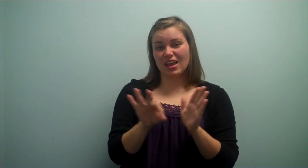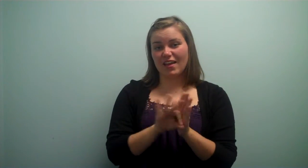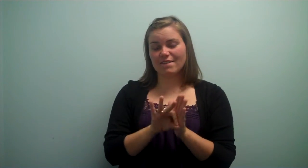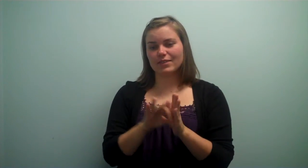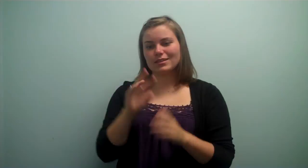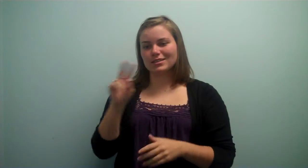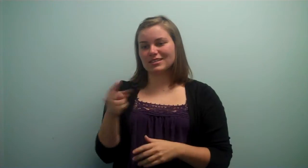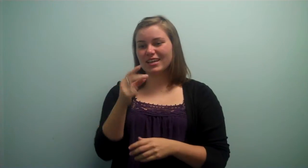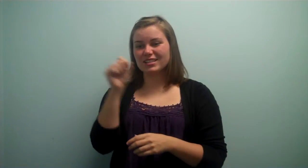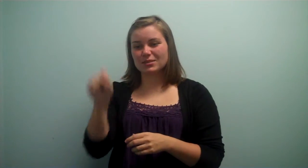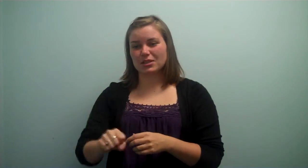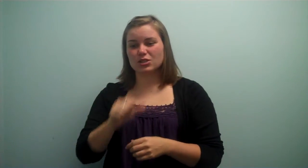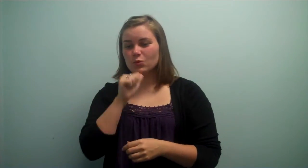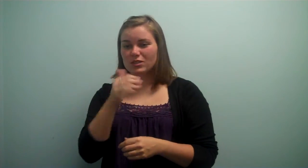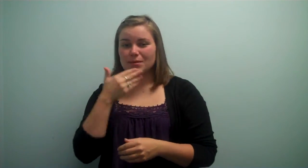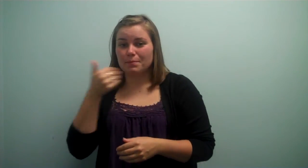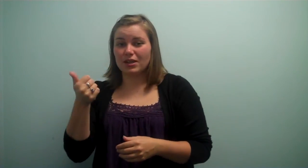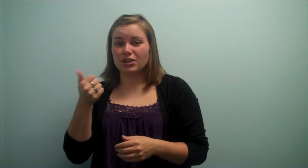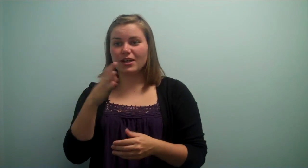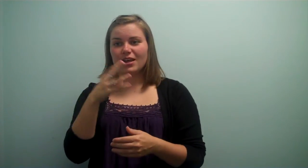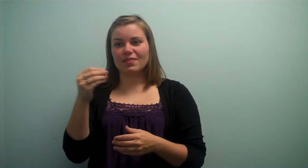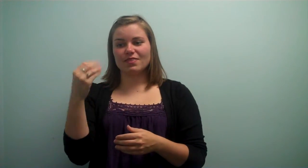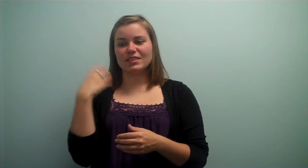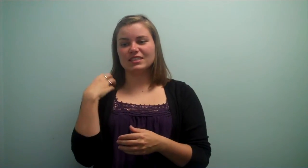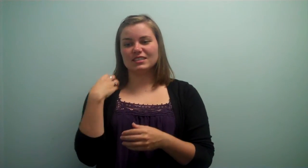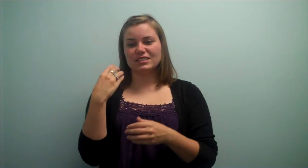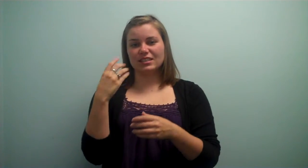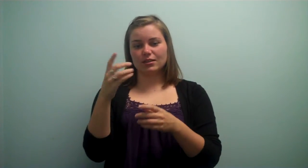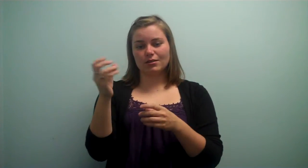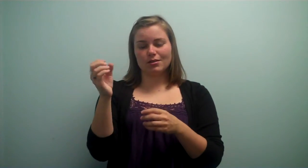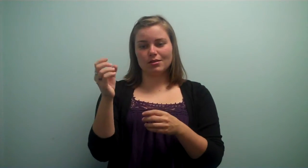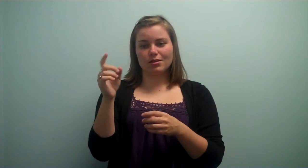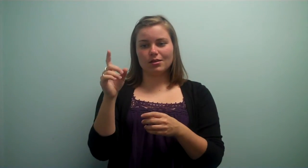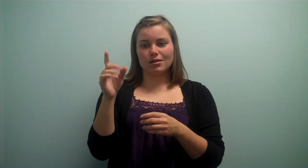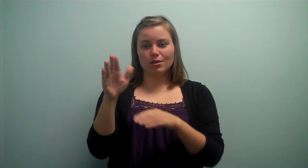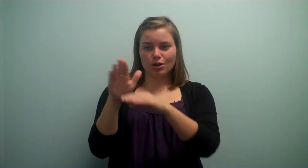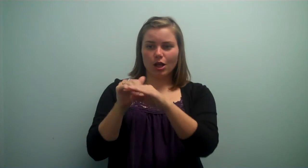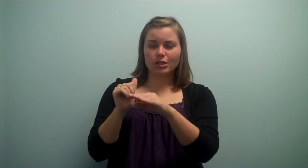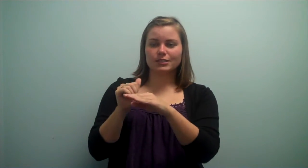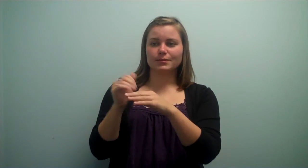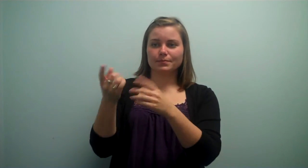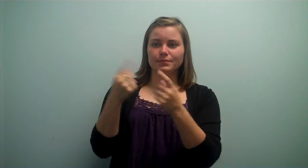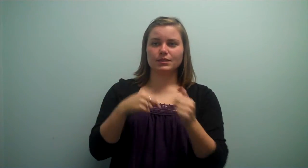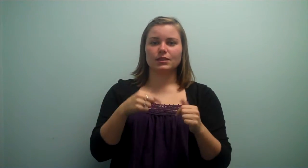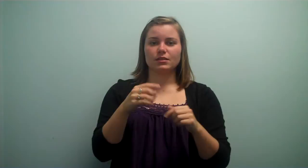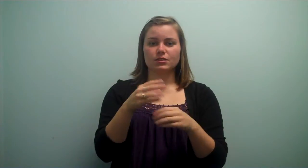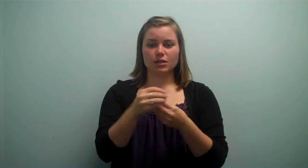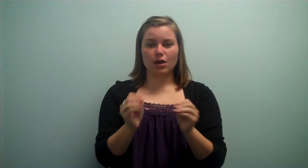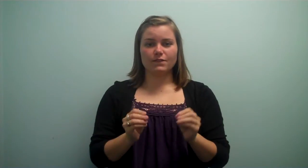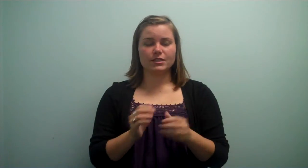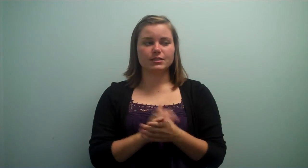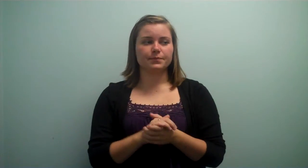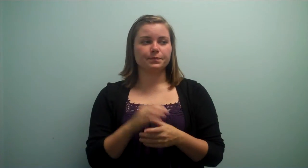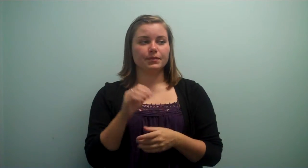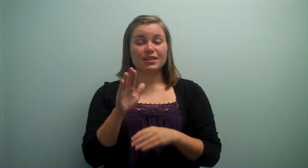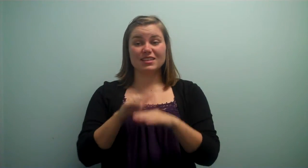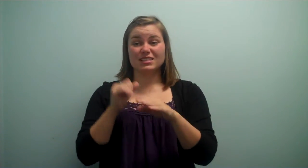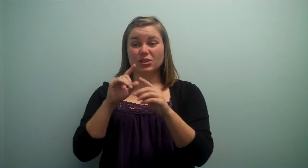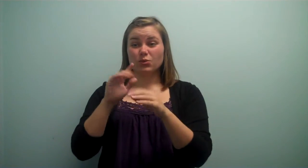better, and the dean called him in for a conference. The dean warned him that if his performance continued at this poor